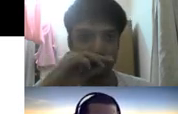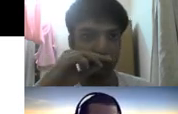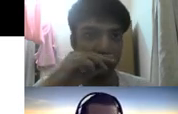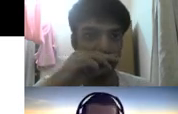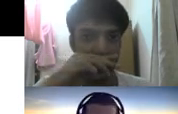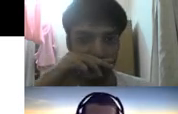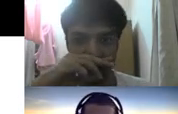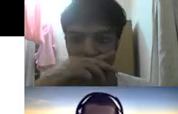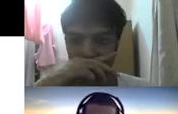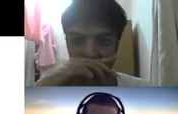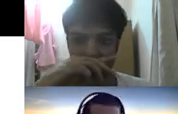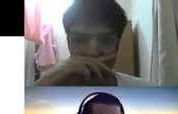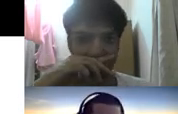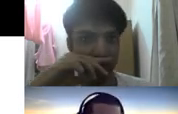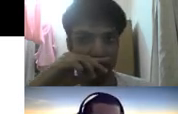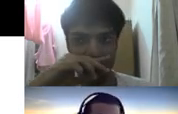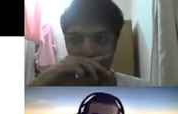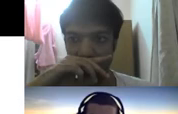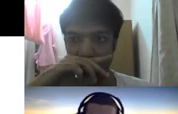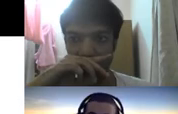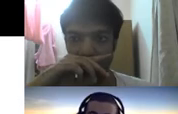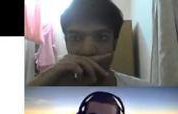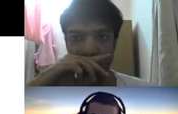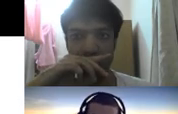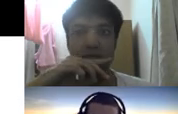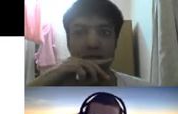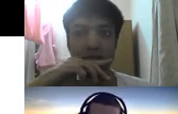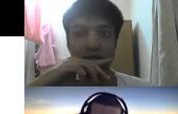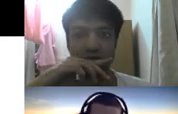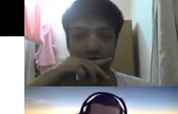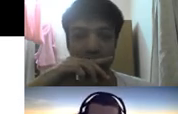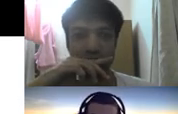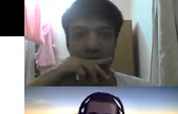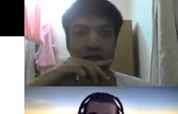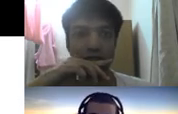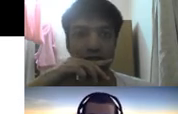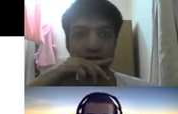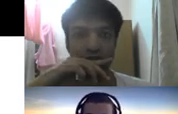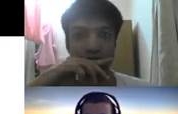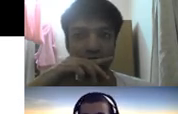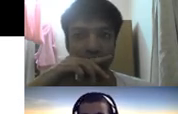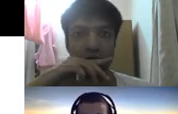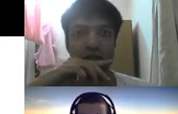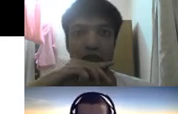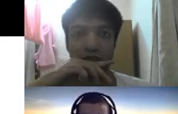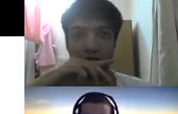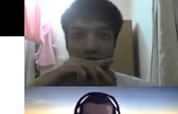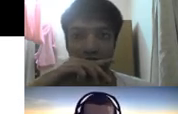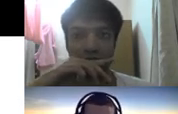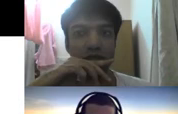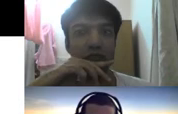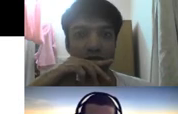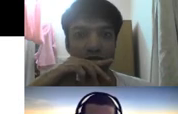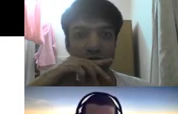is also to work on sign language recognition and translation. So if someone is making a sign that can be